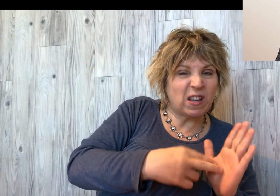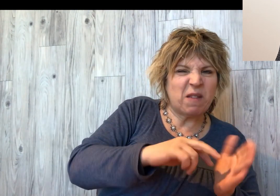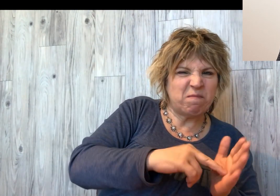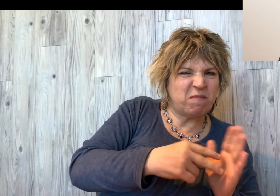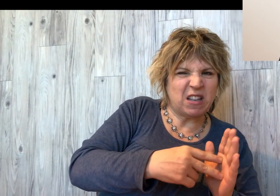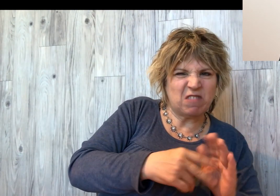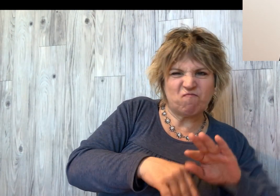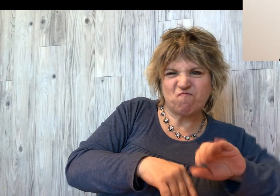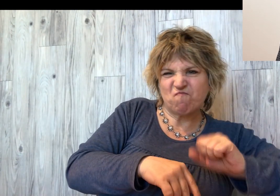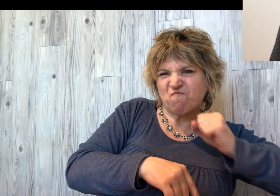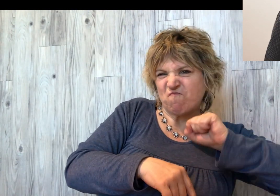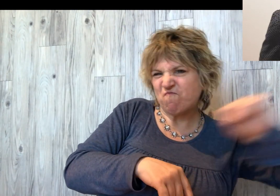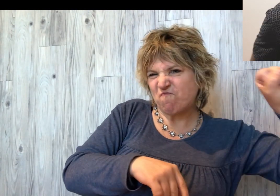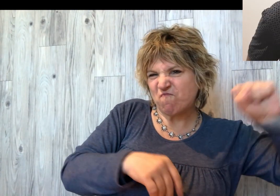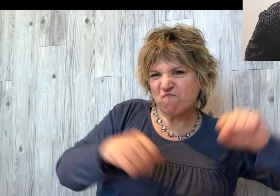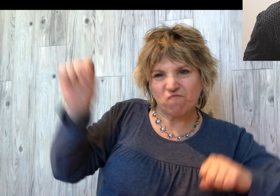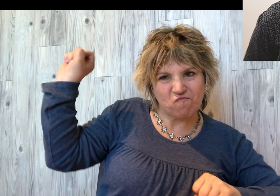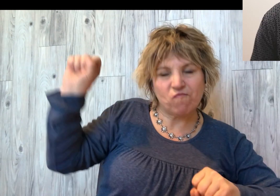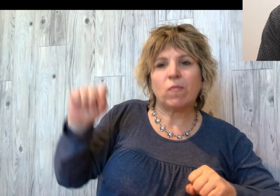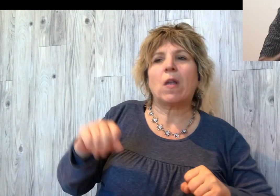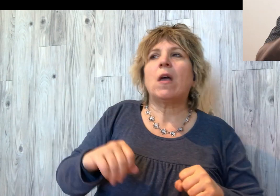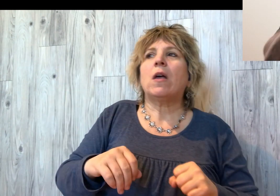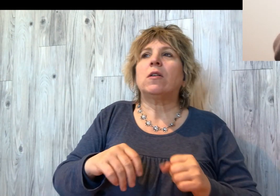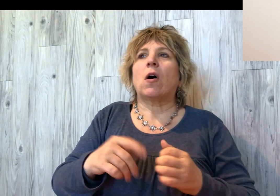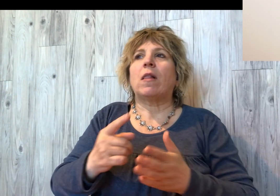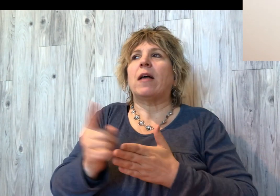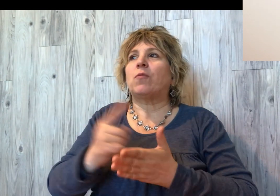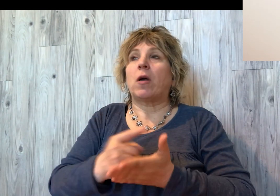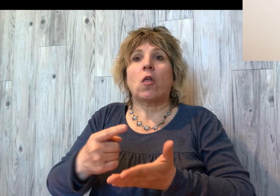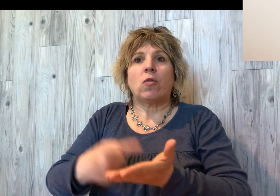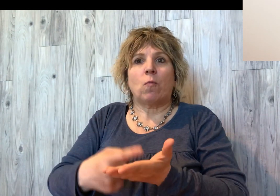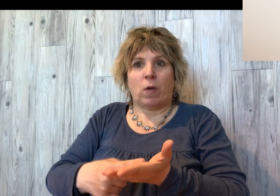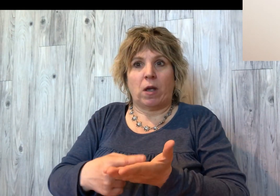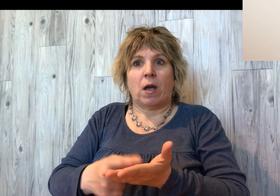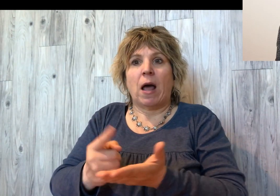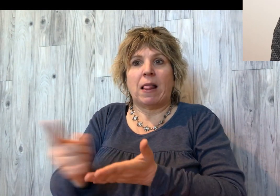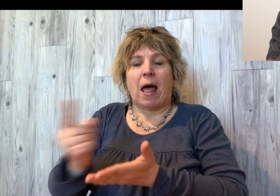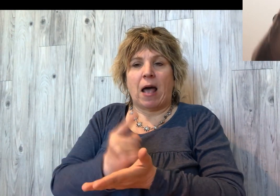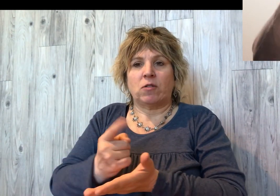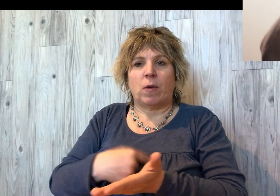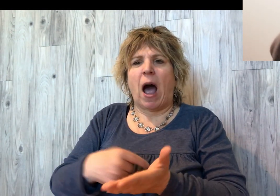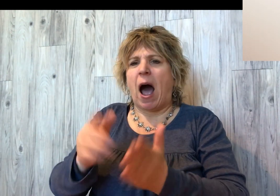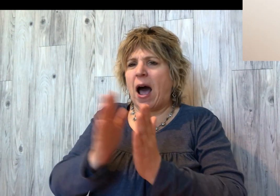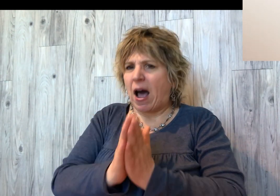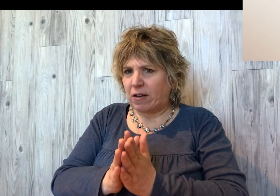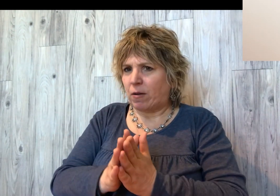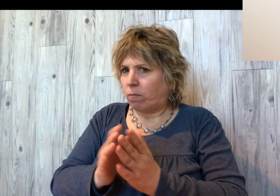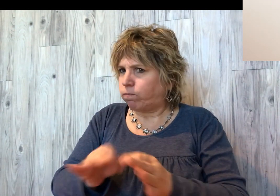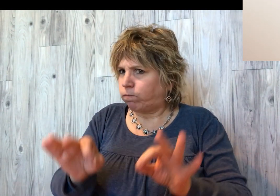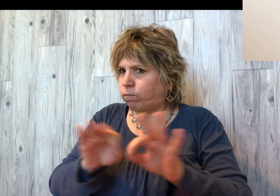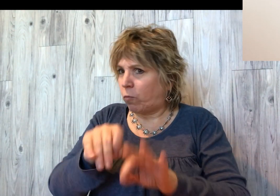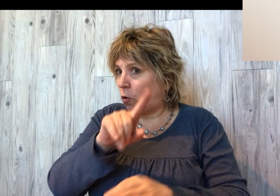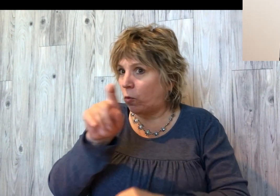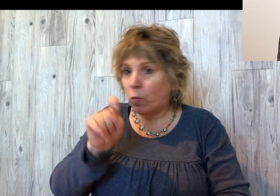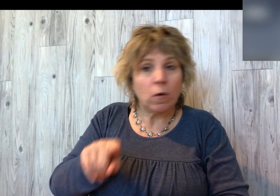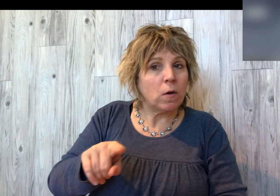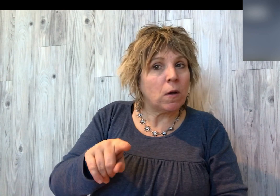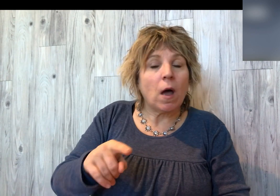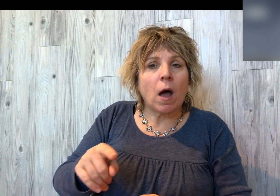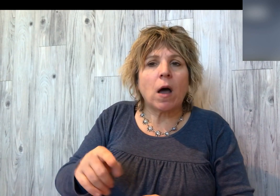devotion to God. So last week, I asked you to spend this entire week, the last week, asking this important